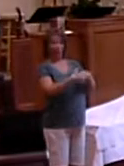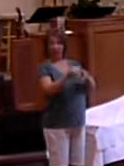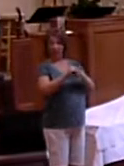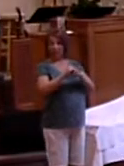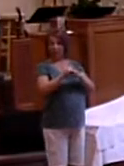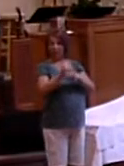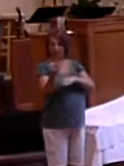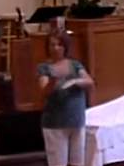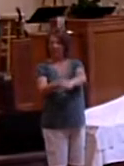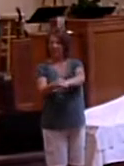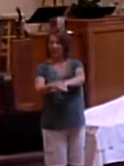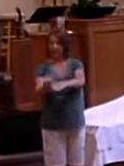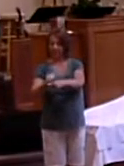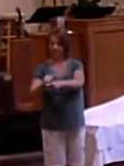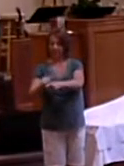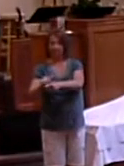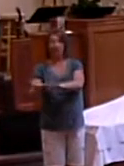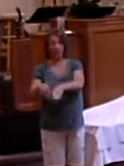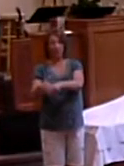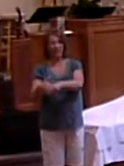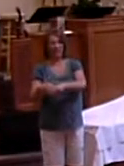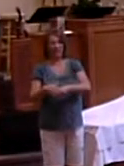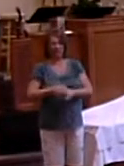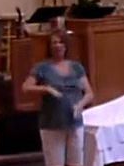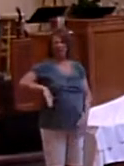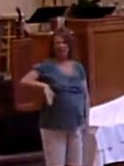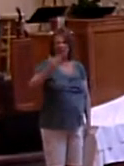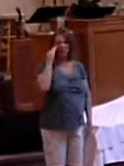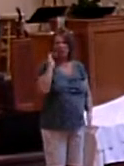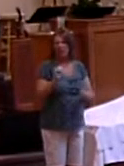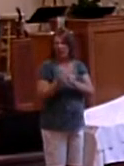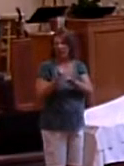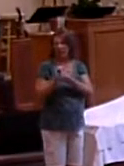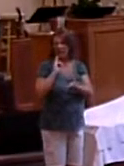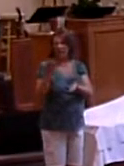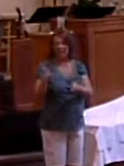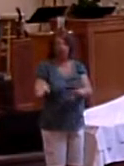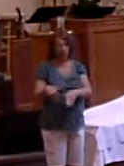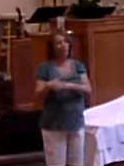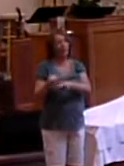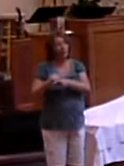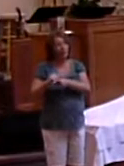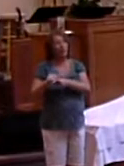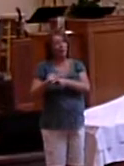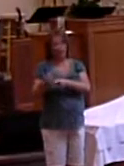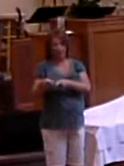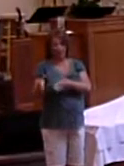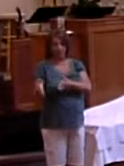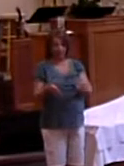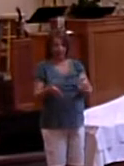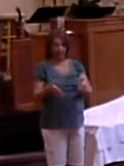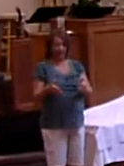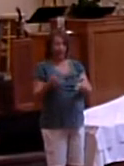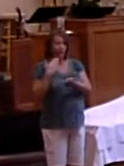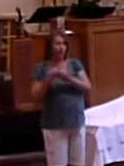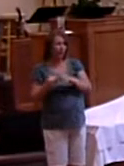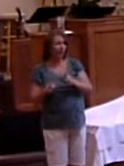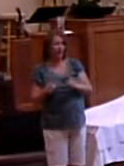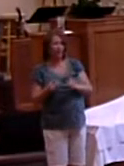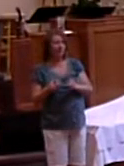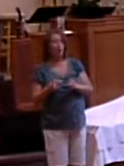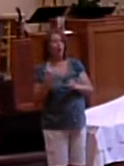Friday night, it got kind of late. You know how those things are, the wedding rehearsals. They're planned well, but it just doesn't go as